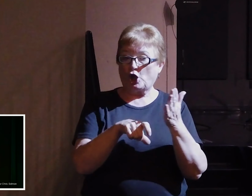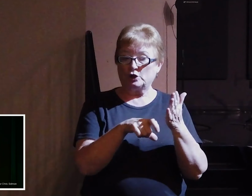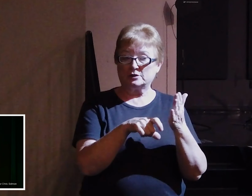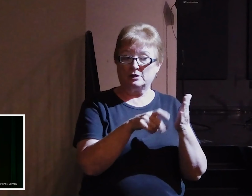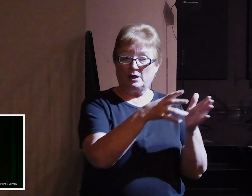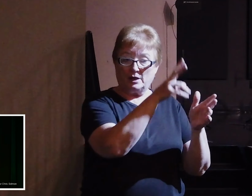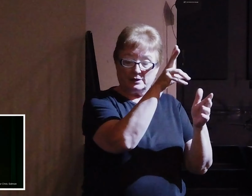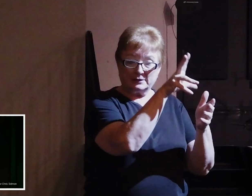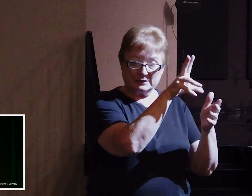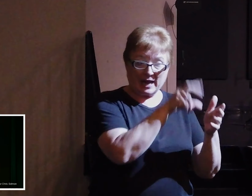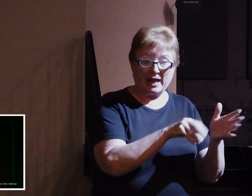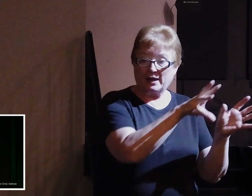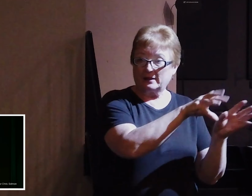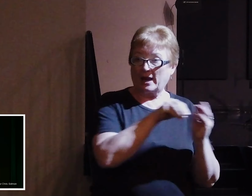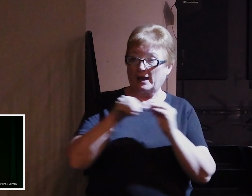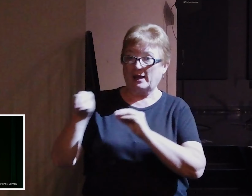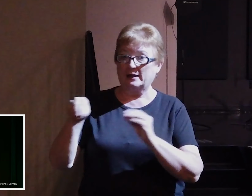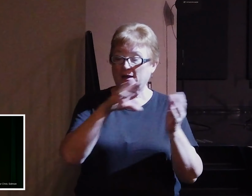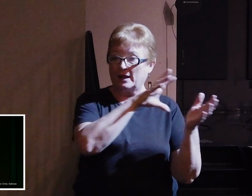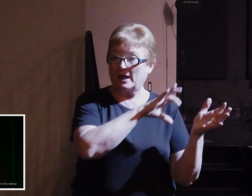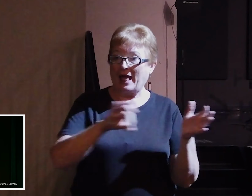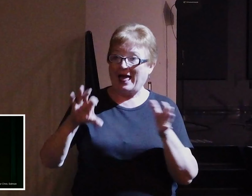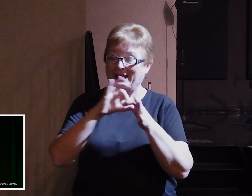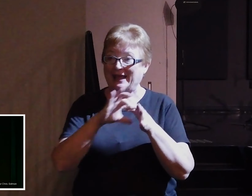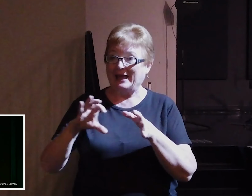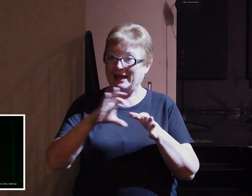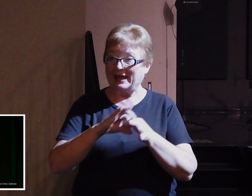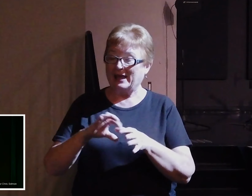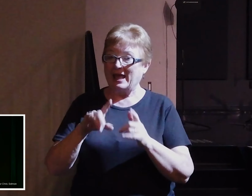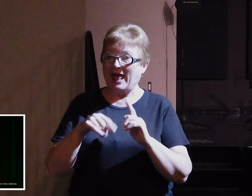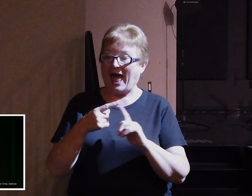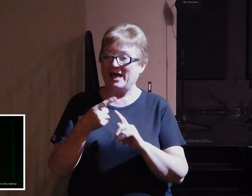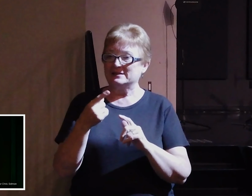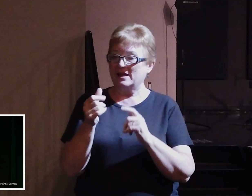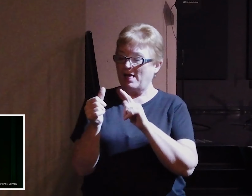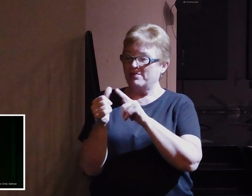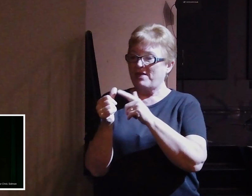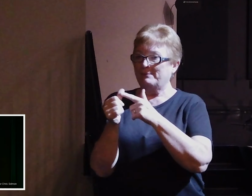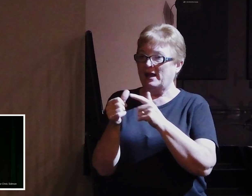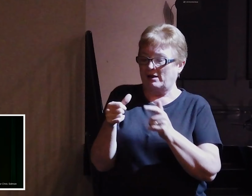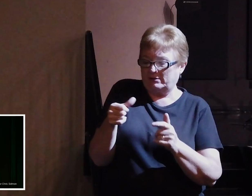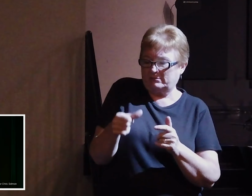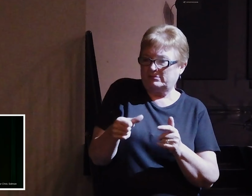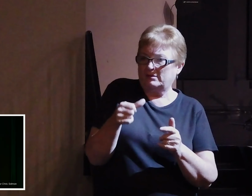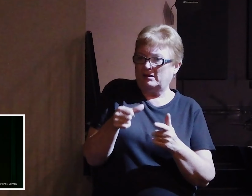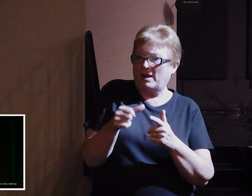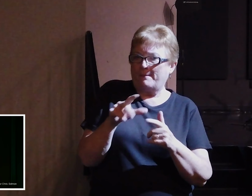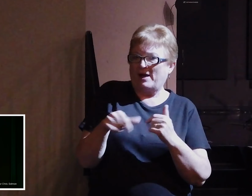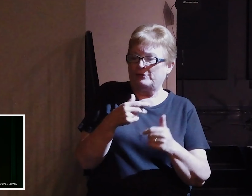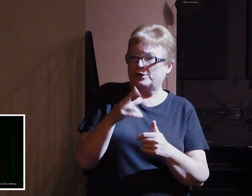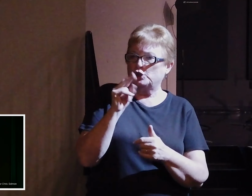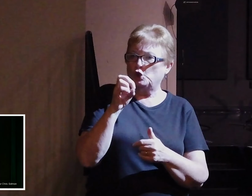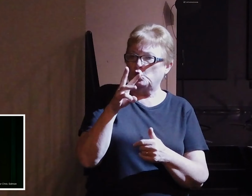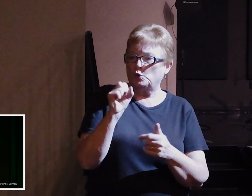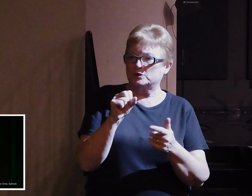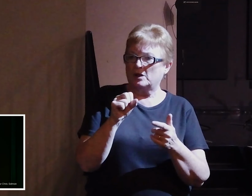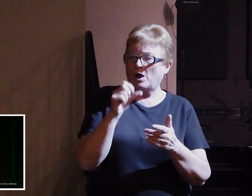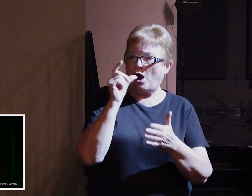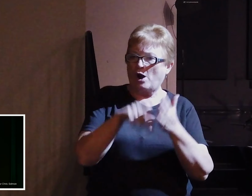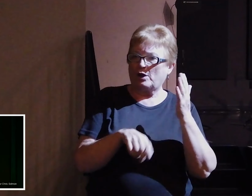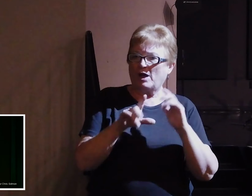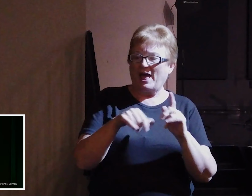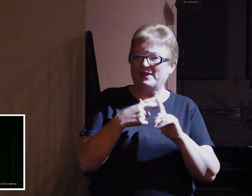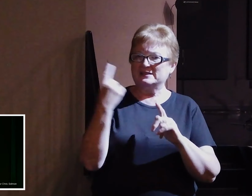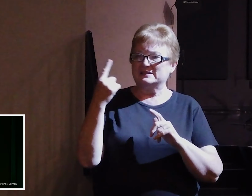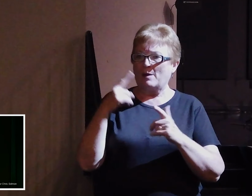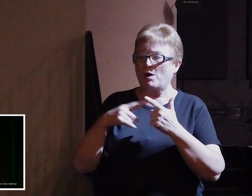to them. And when it links over, it included a little thumbnail image of the image on the news article. Well, this week we got an email